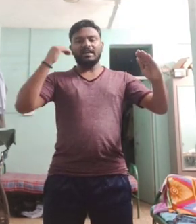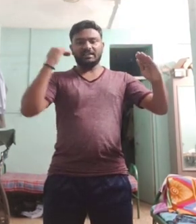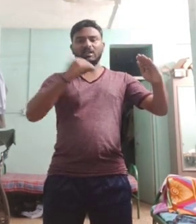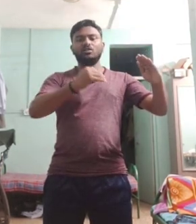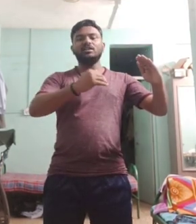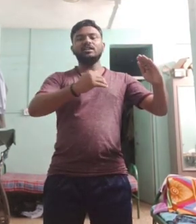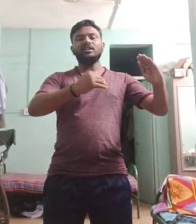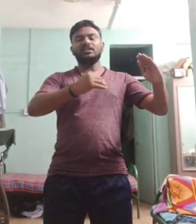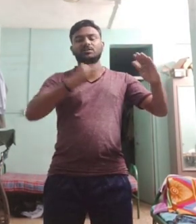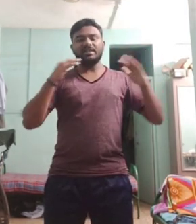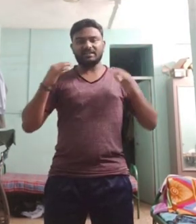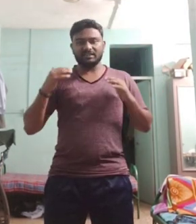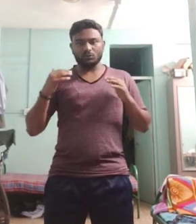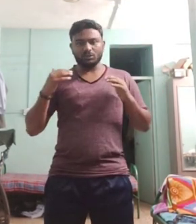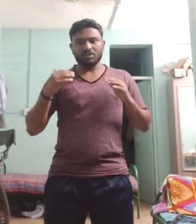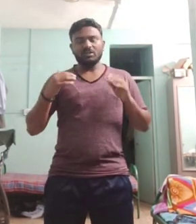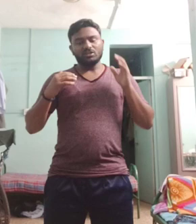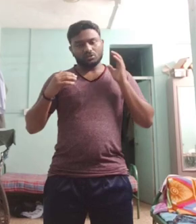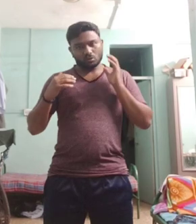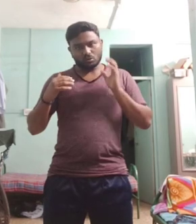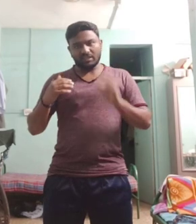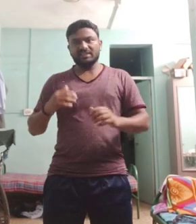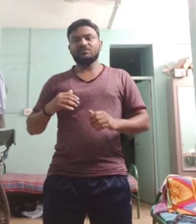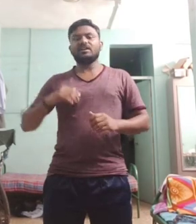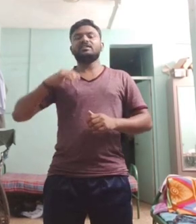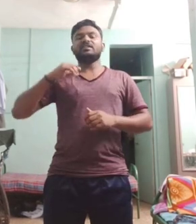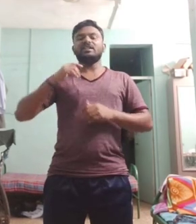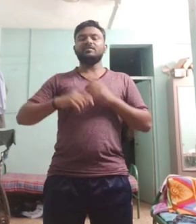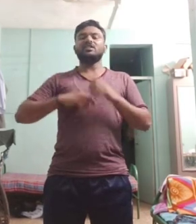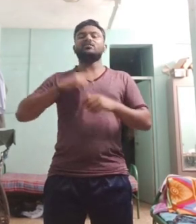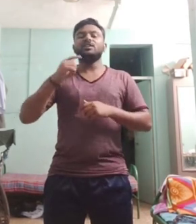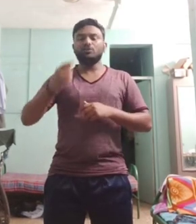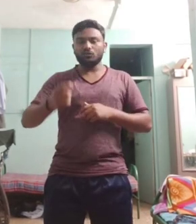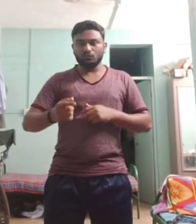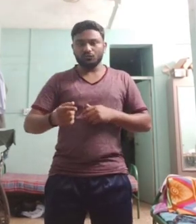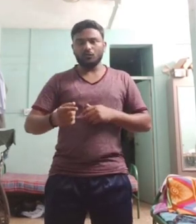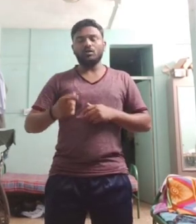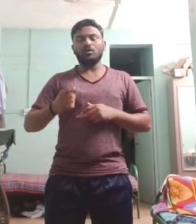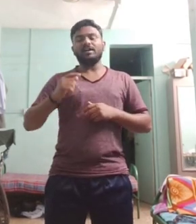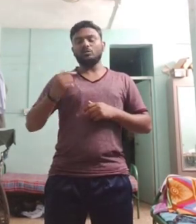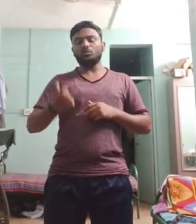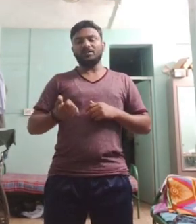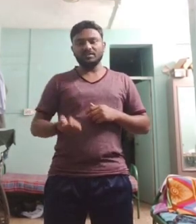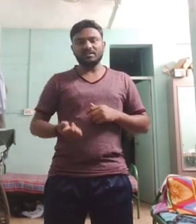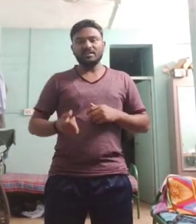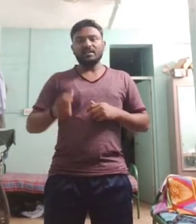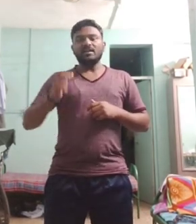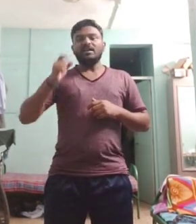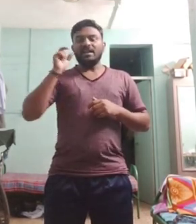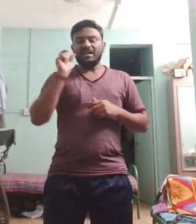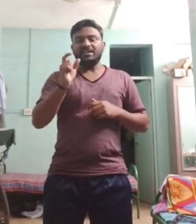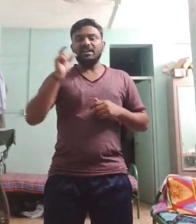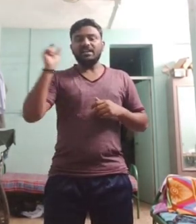then only it will execute. So that is why the name given to for while loop is entry